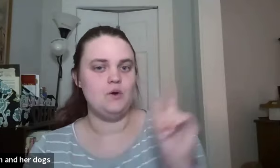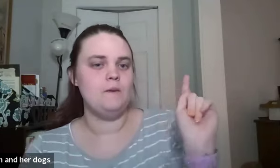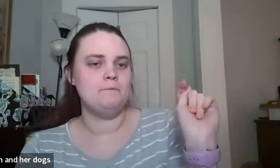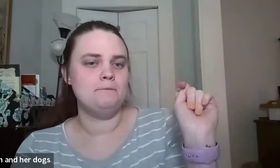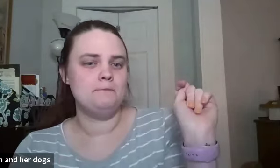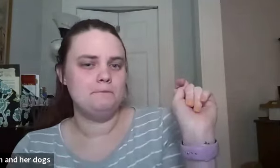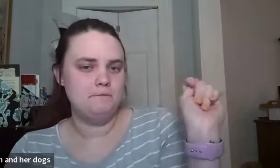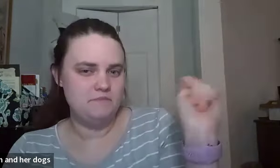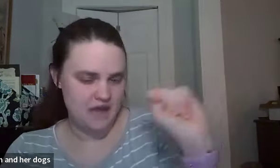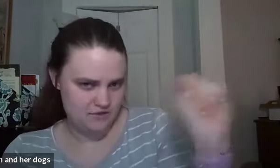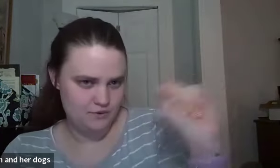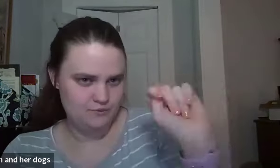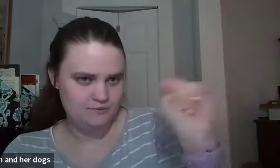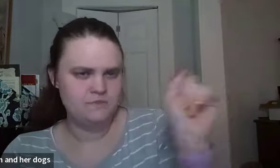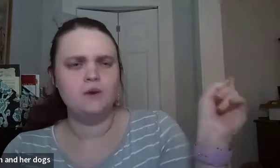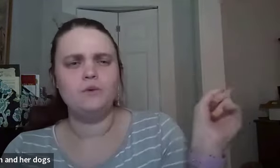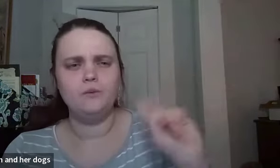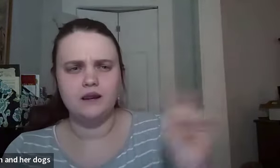So bathroom, where?